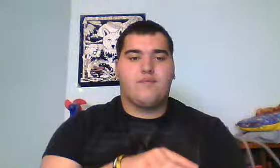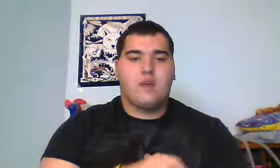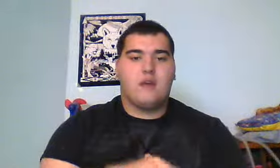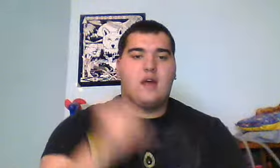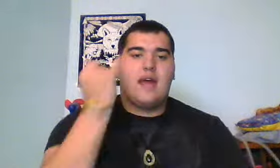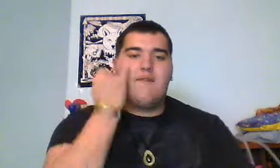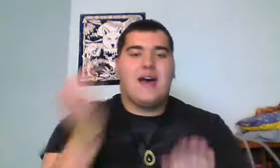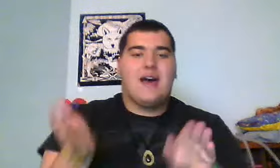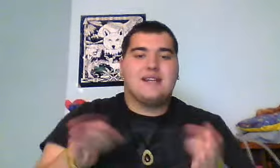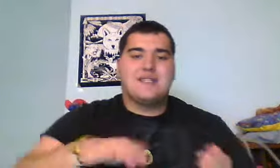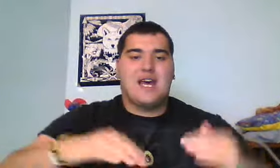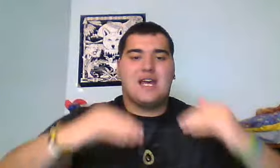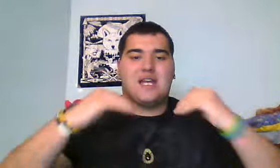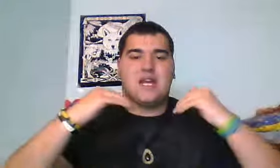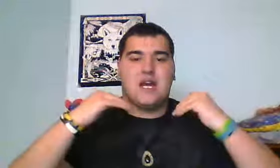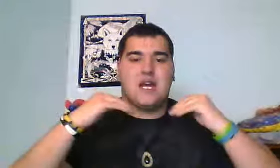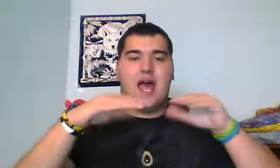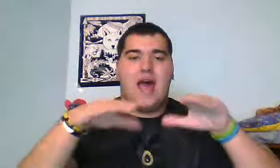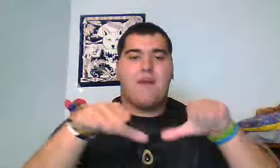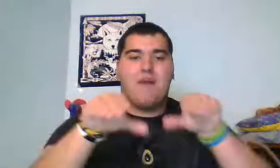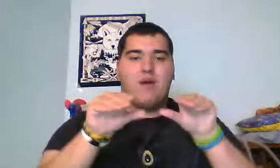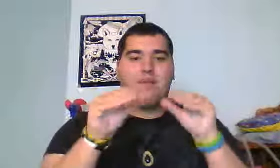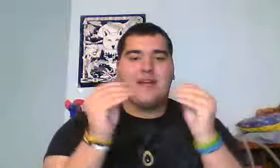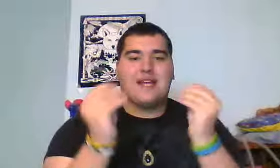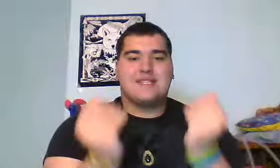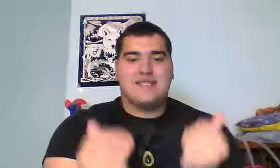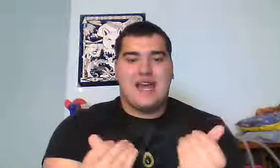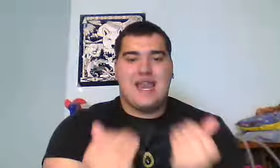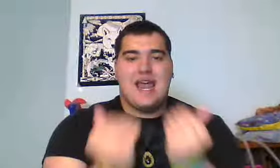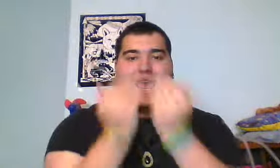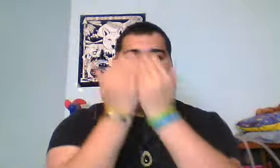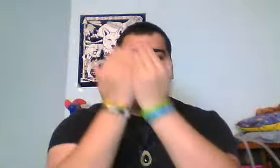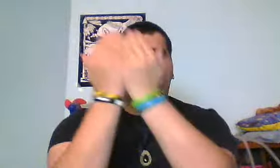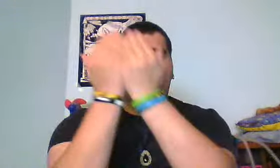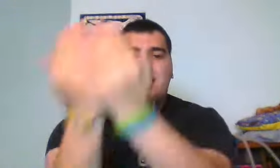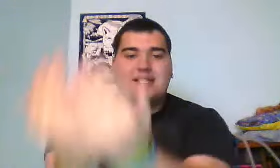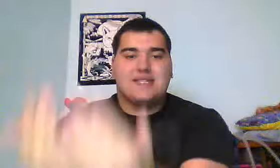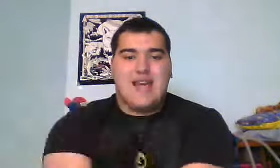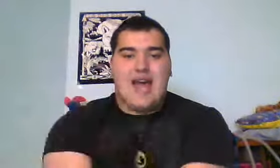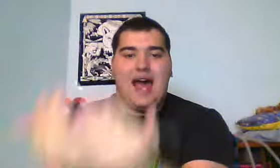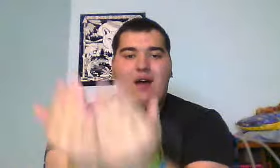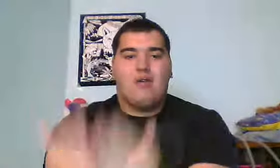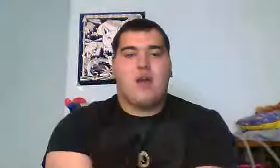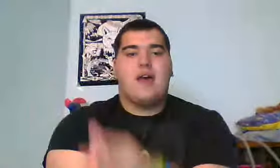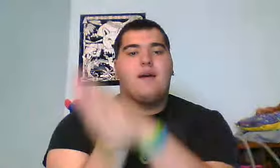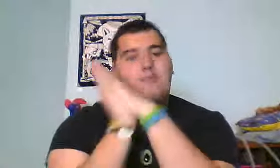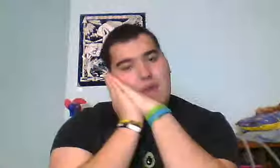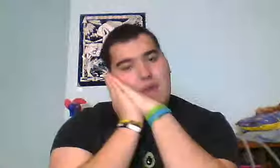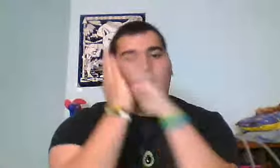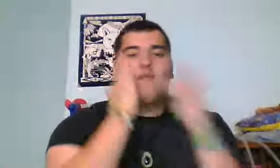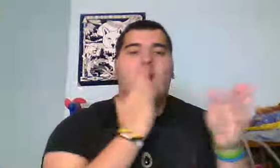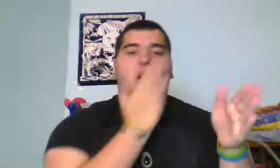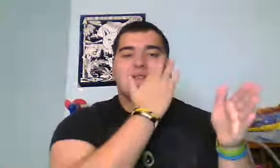If I die young, bury me inside Lay me down on a bed of roses